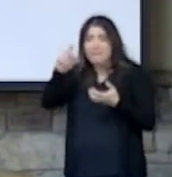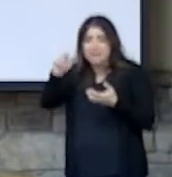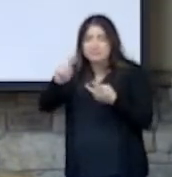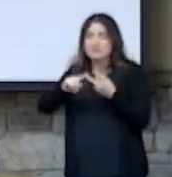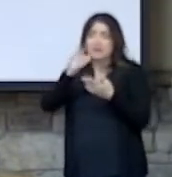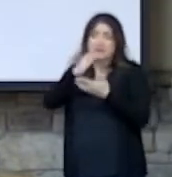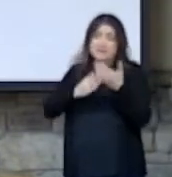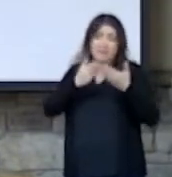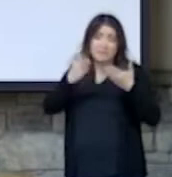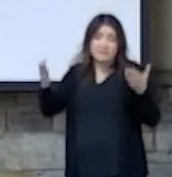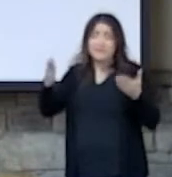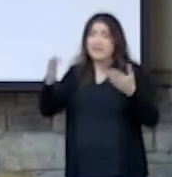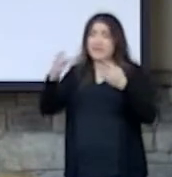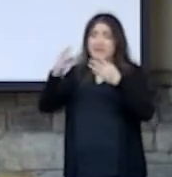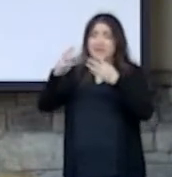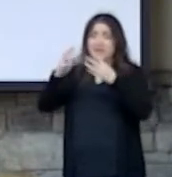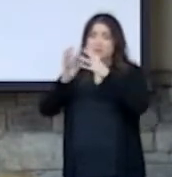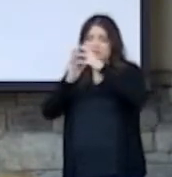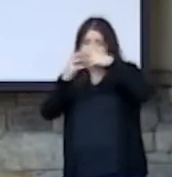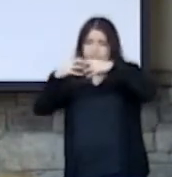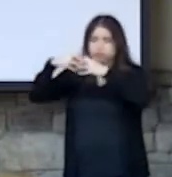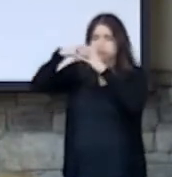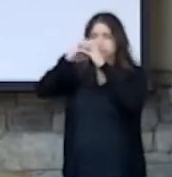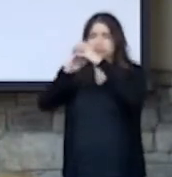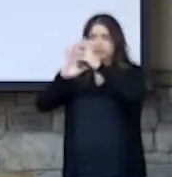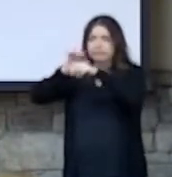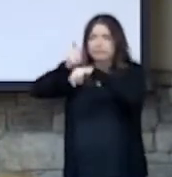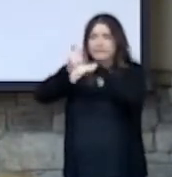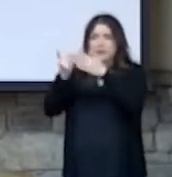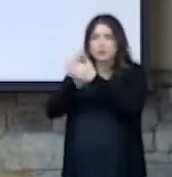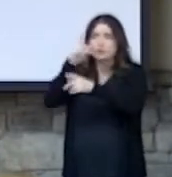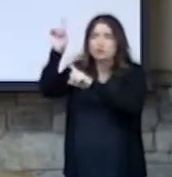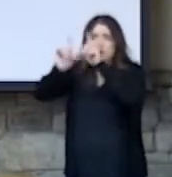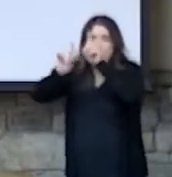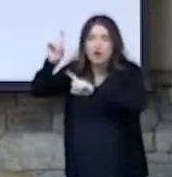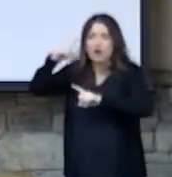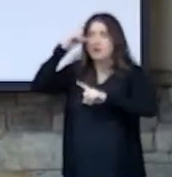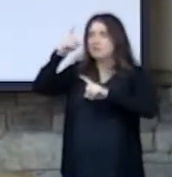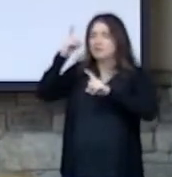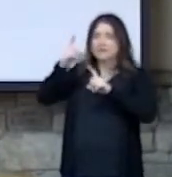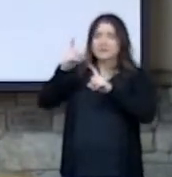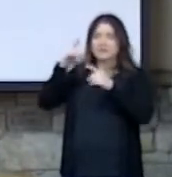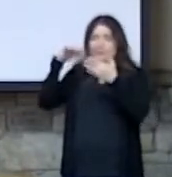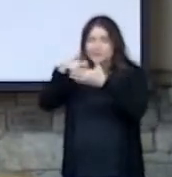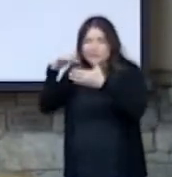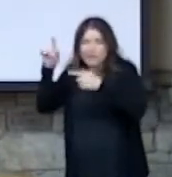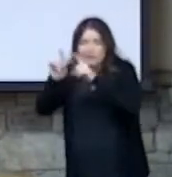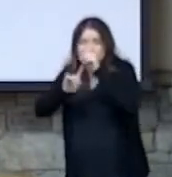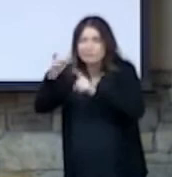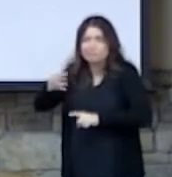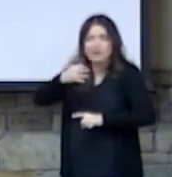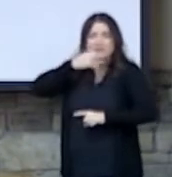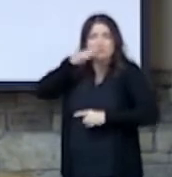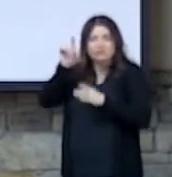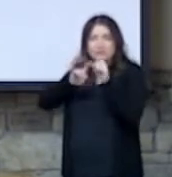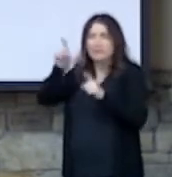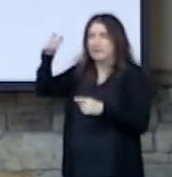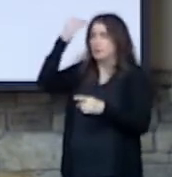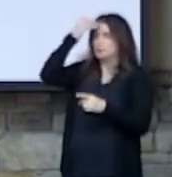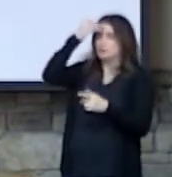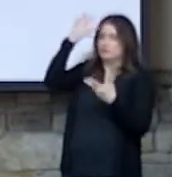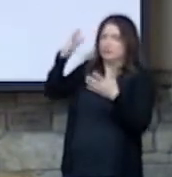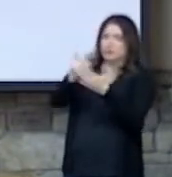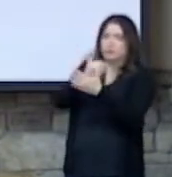was the formation of a new star, and because they had been studying stars and were experts in stars, that they knew these things and knew